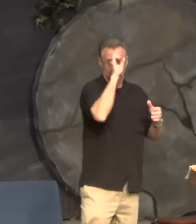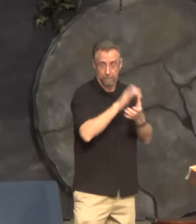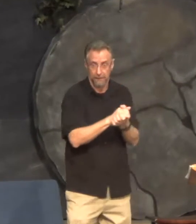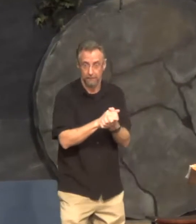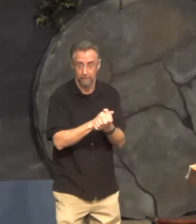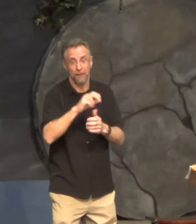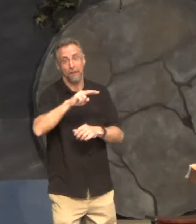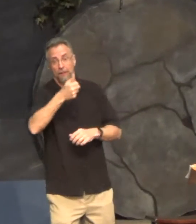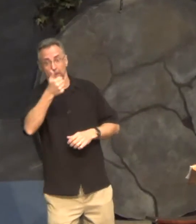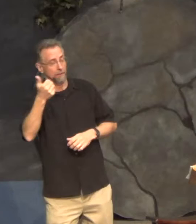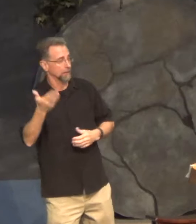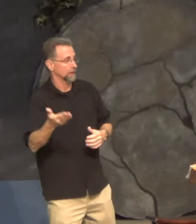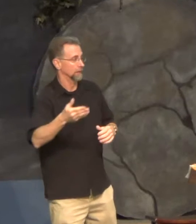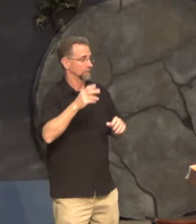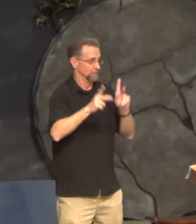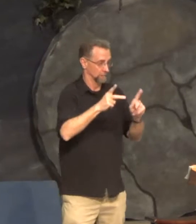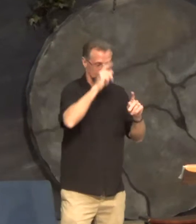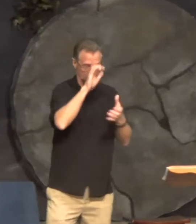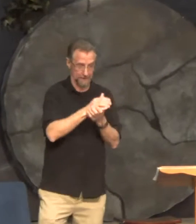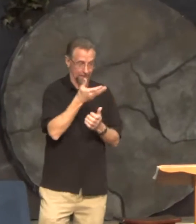wrong thing to believe. A second thing